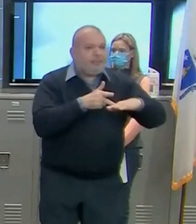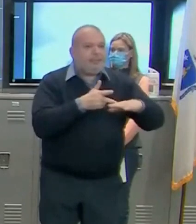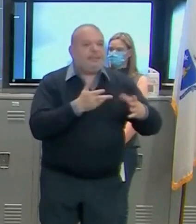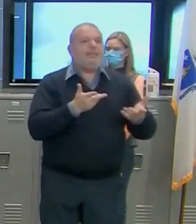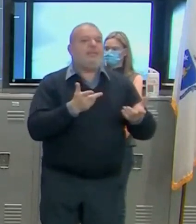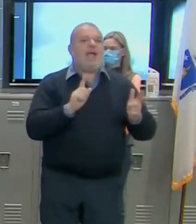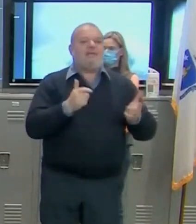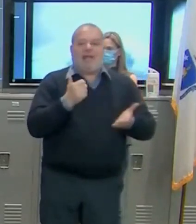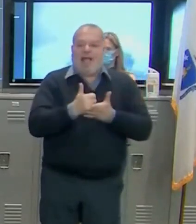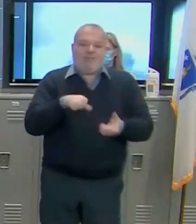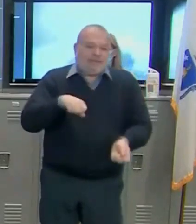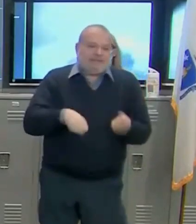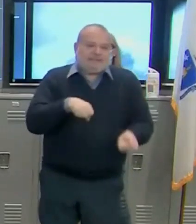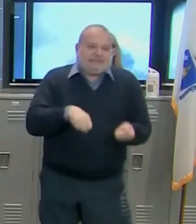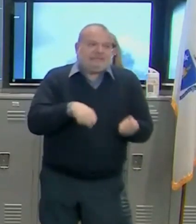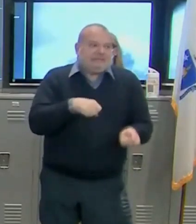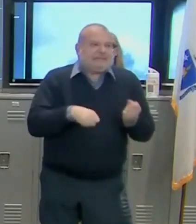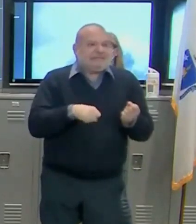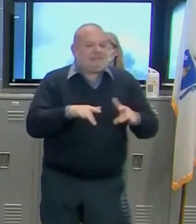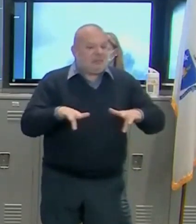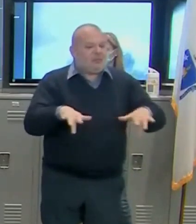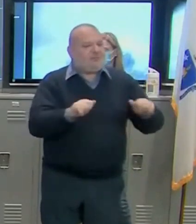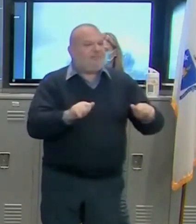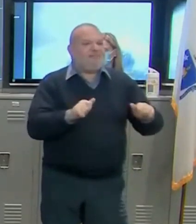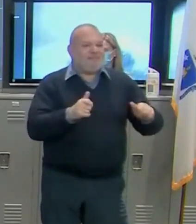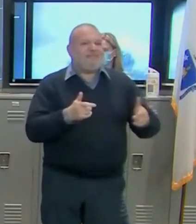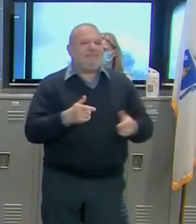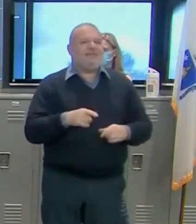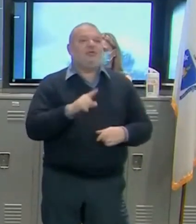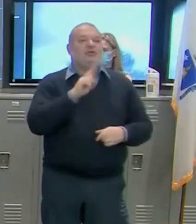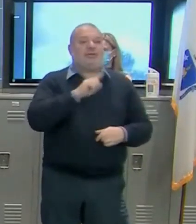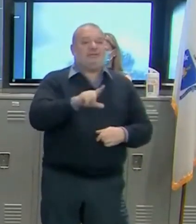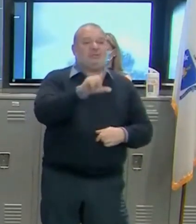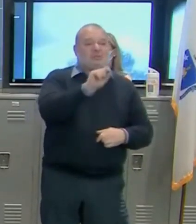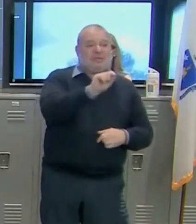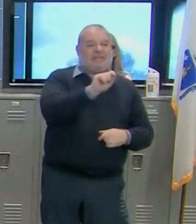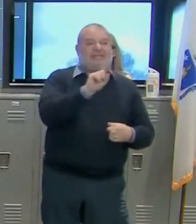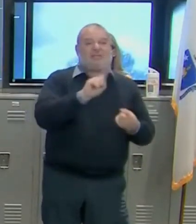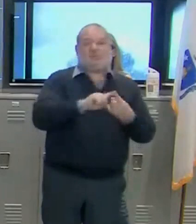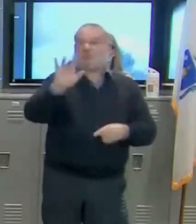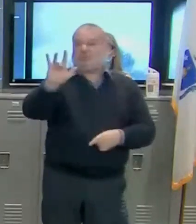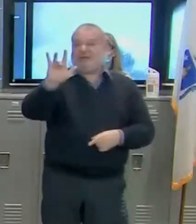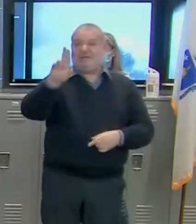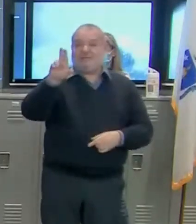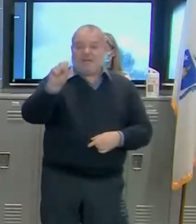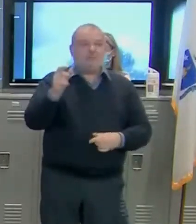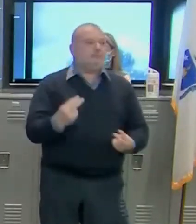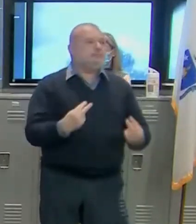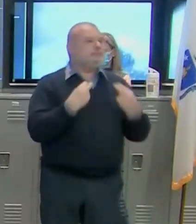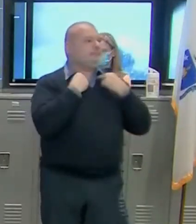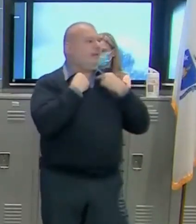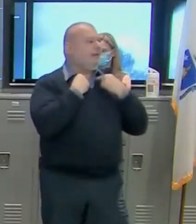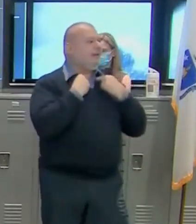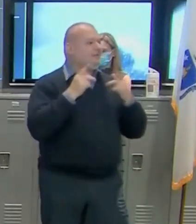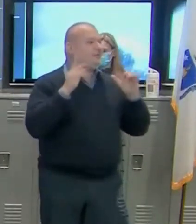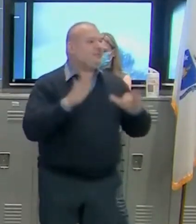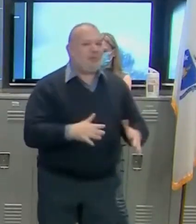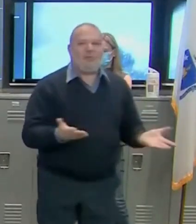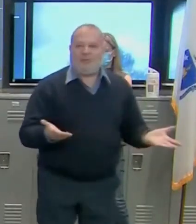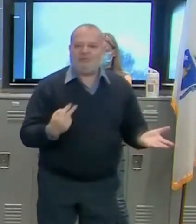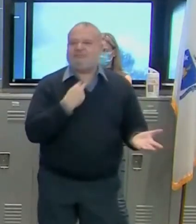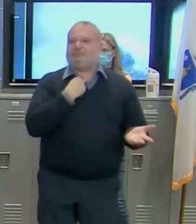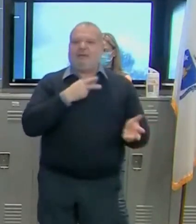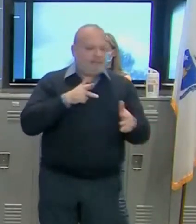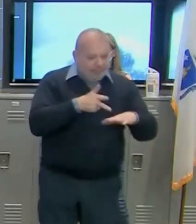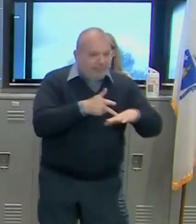to free those buses. We have approximately 20 to 25 buses that are stuck. We have suspended